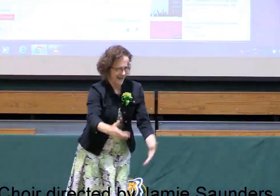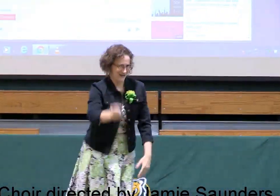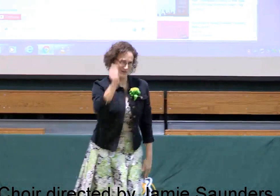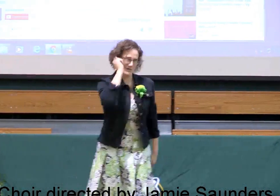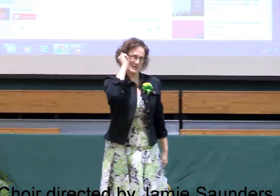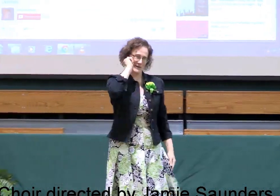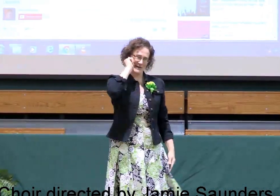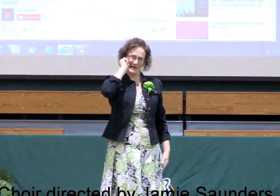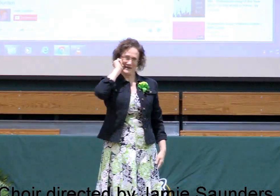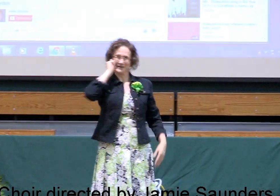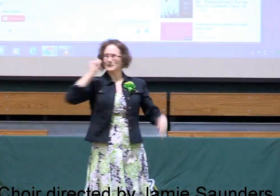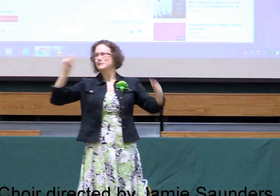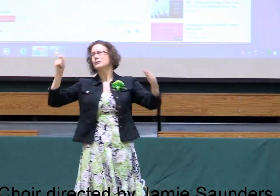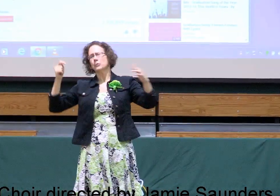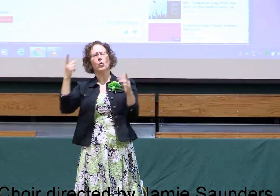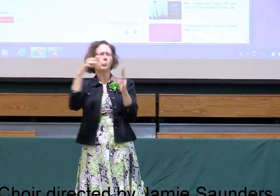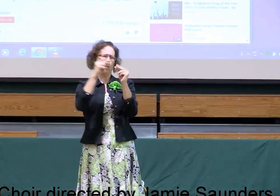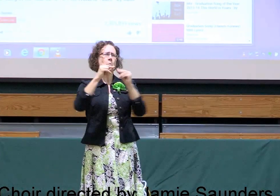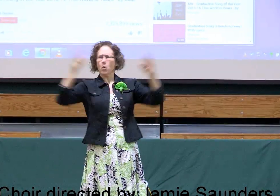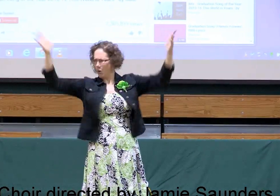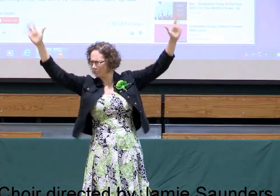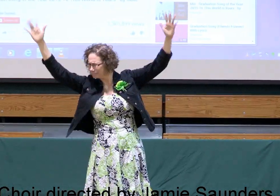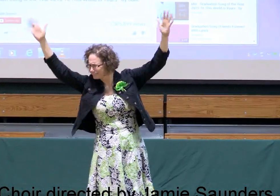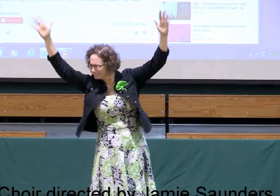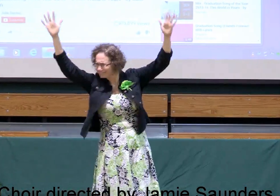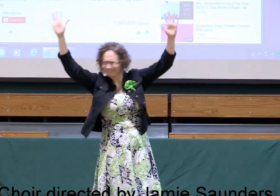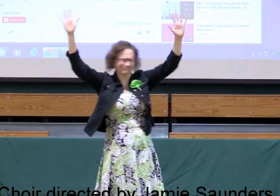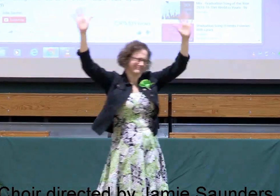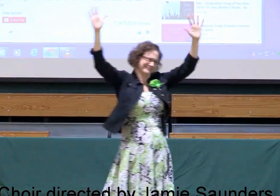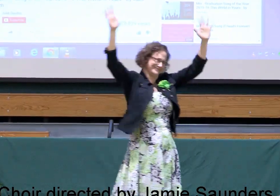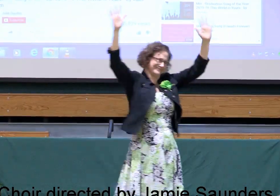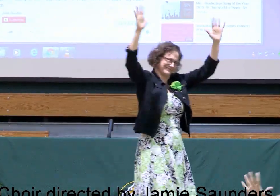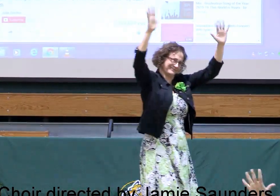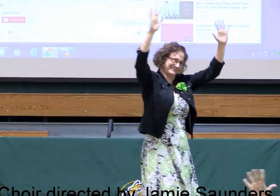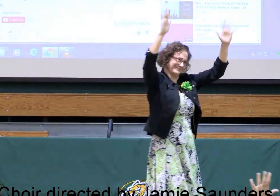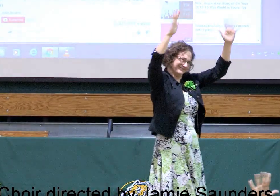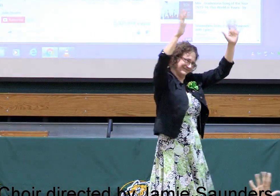Wow, thank you, Tim. Let's hear it for Tim one more time, everybody.